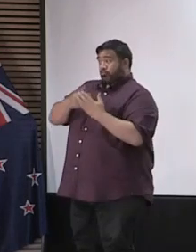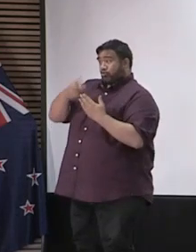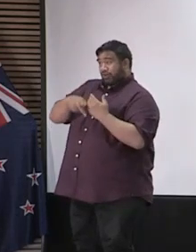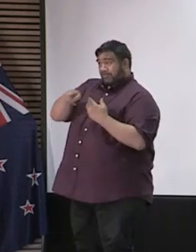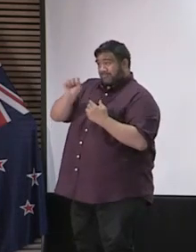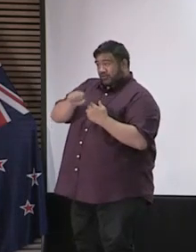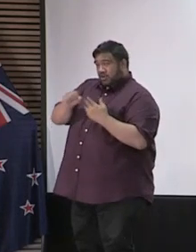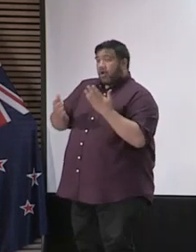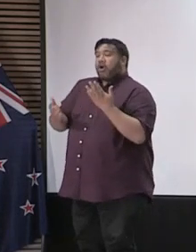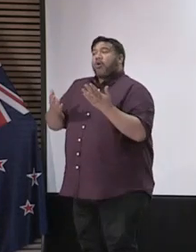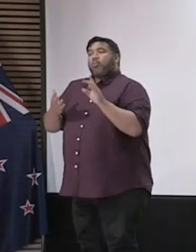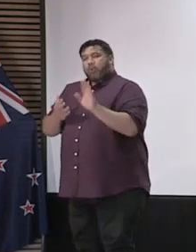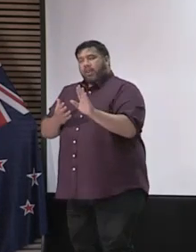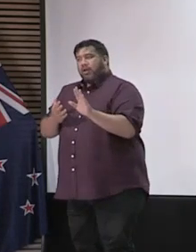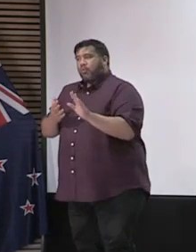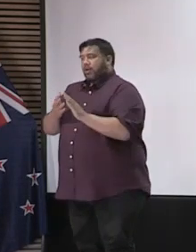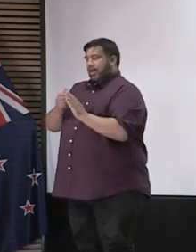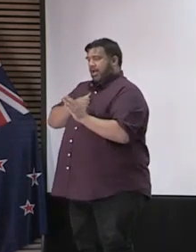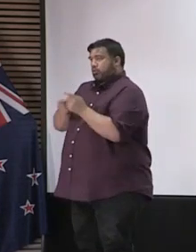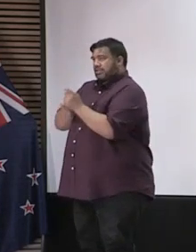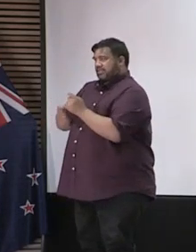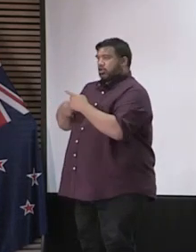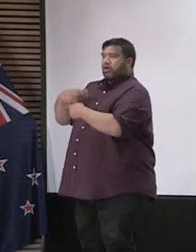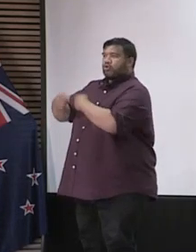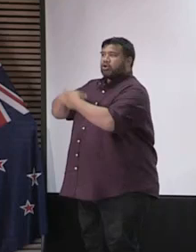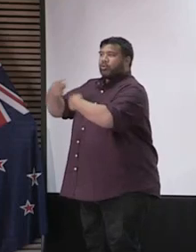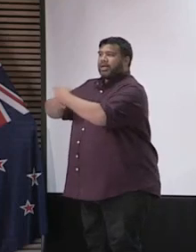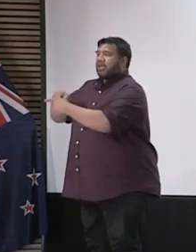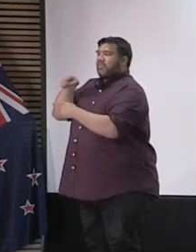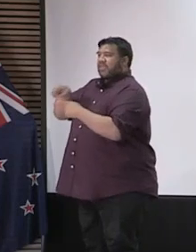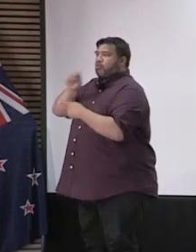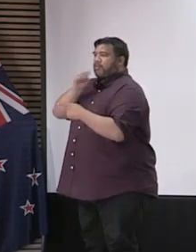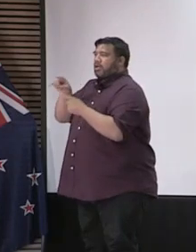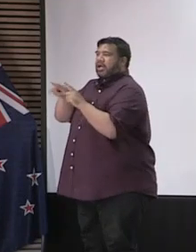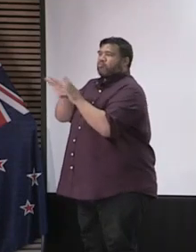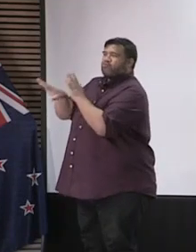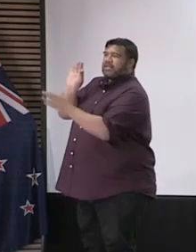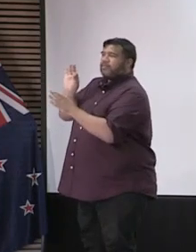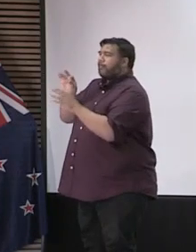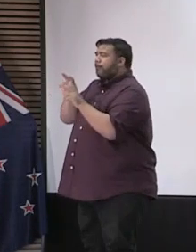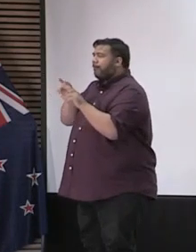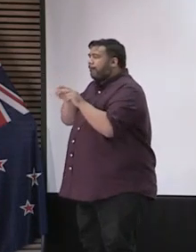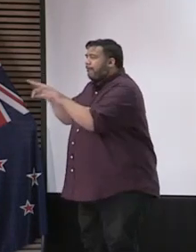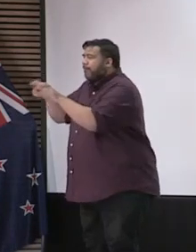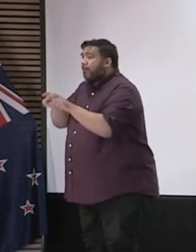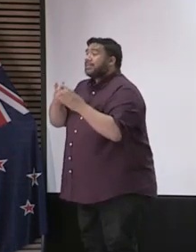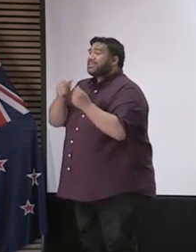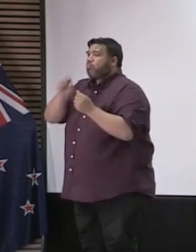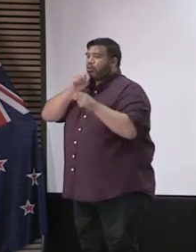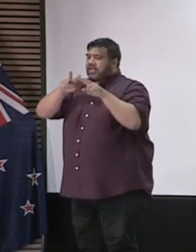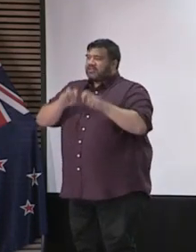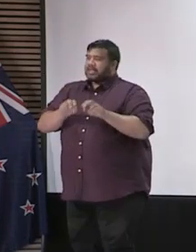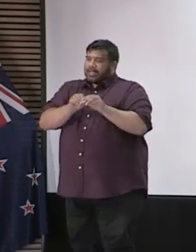some ongoing testing, which again, some of which will be sentinel testing and some of which will be specific case finding or cluster